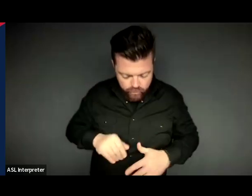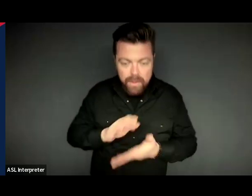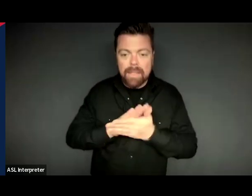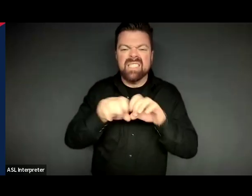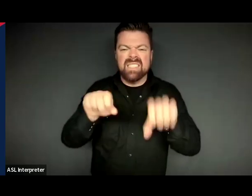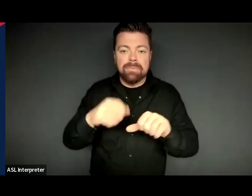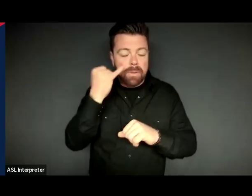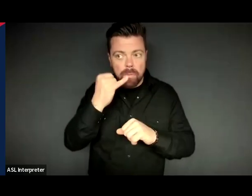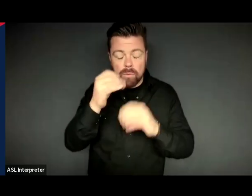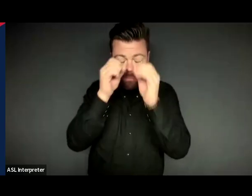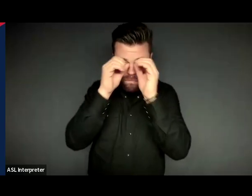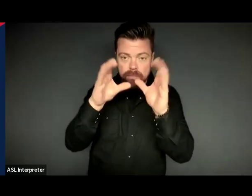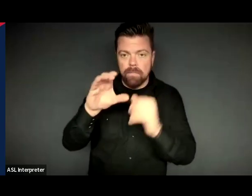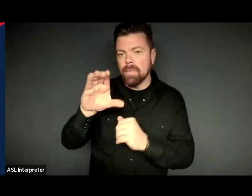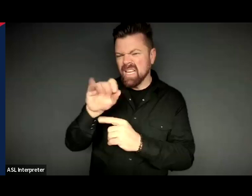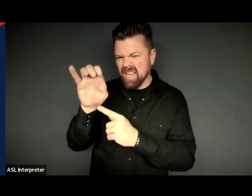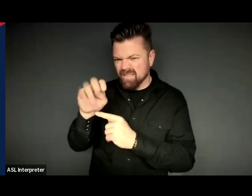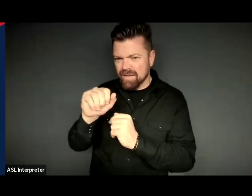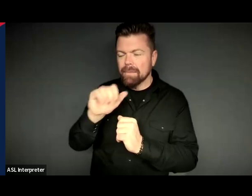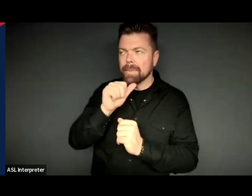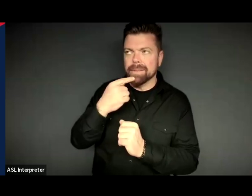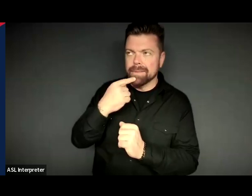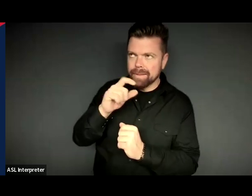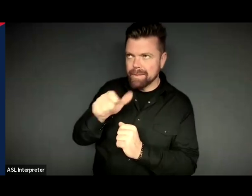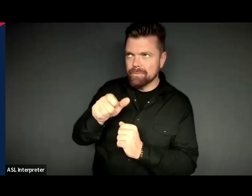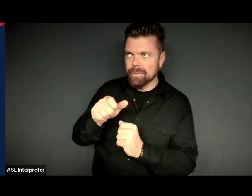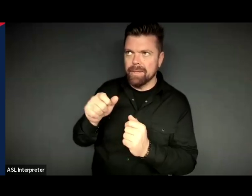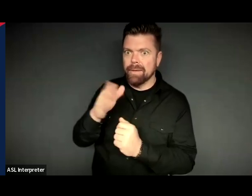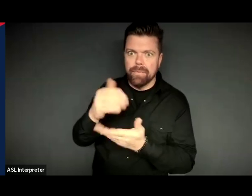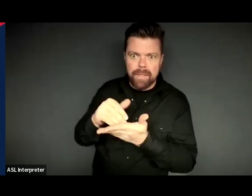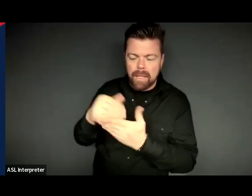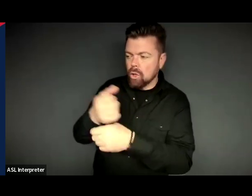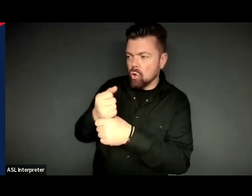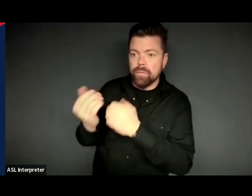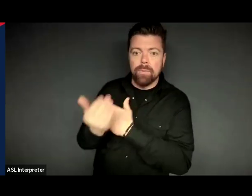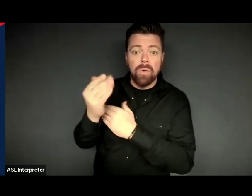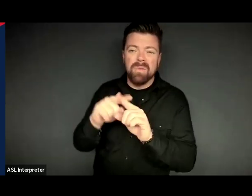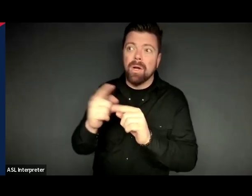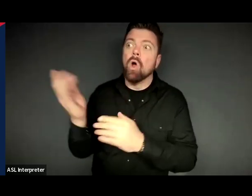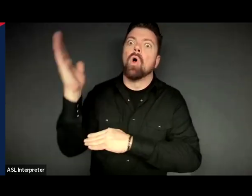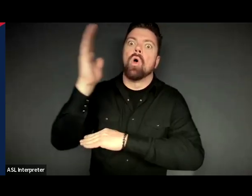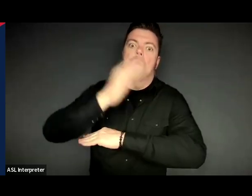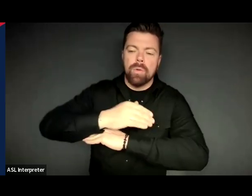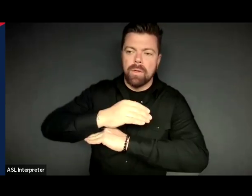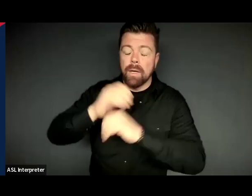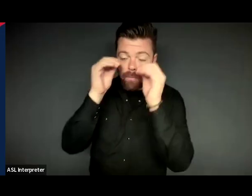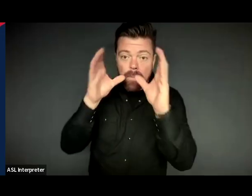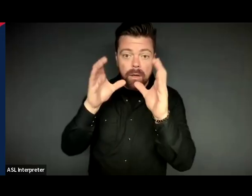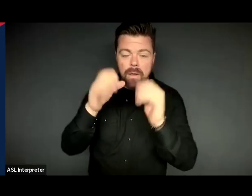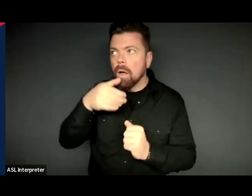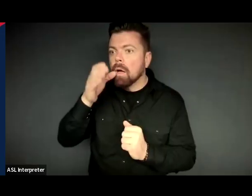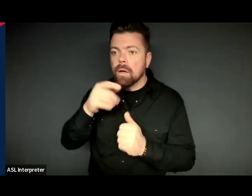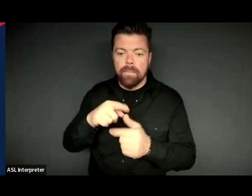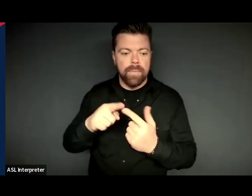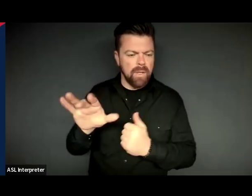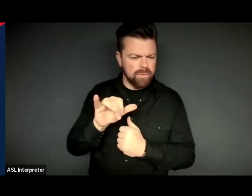lot of caffeine, and I'm not saying you have to give up your morning coffee, but don't drink coffee all day long. A lot of chocolate, because that also